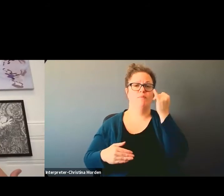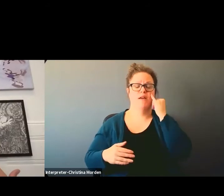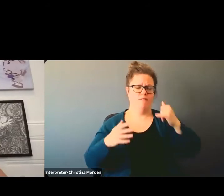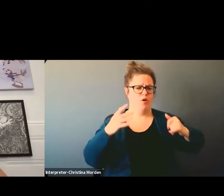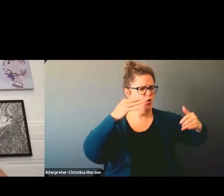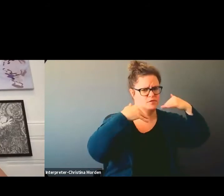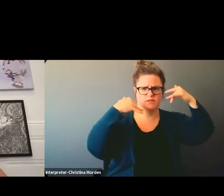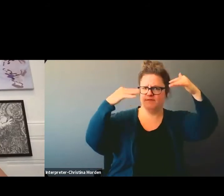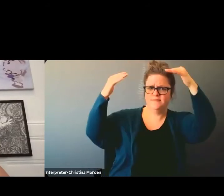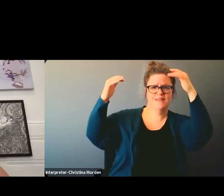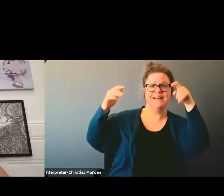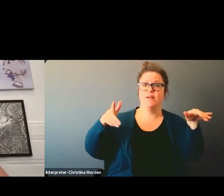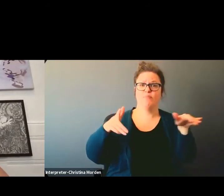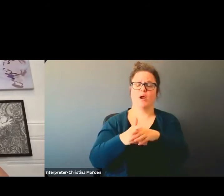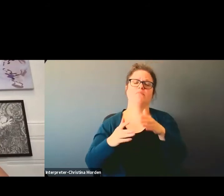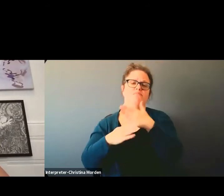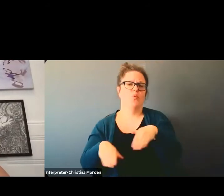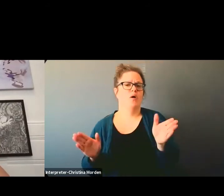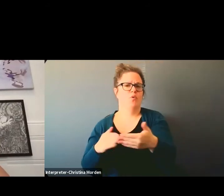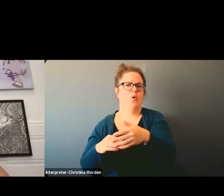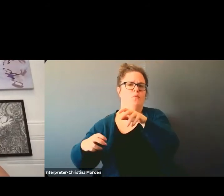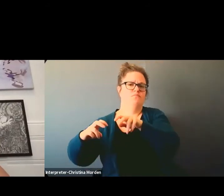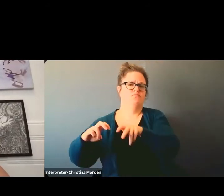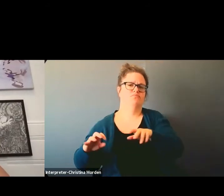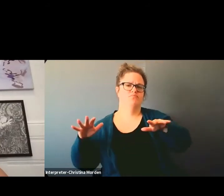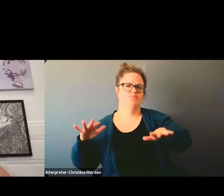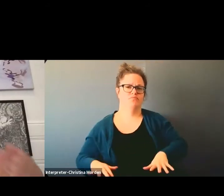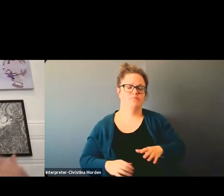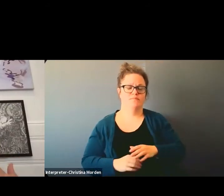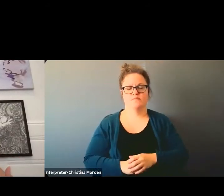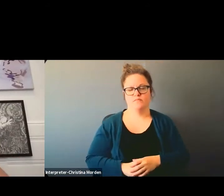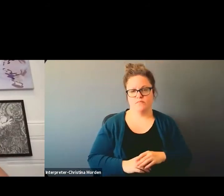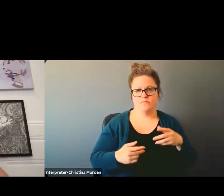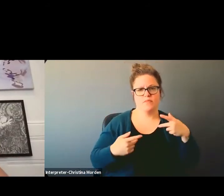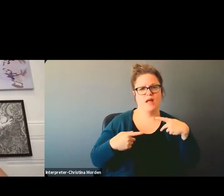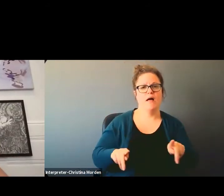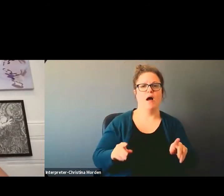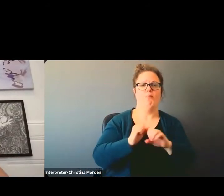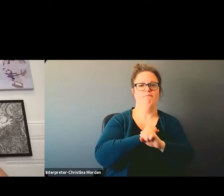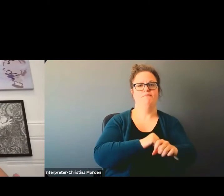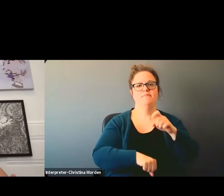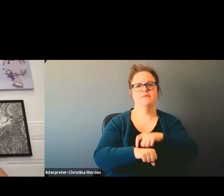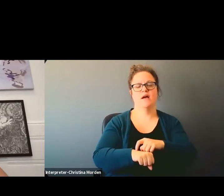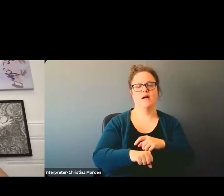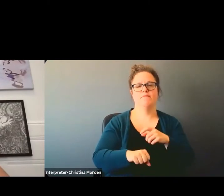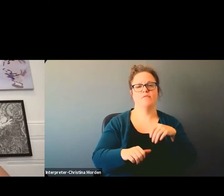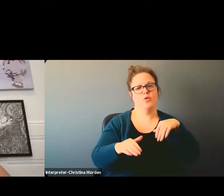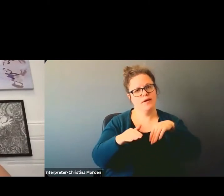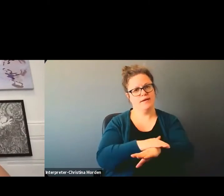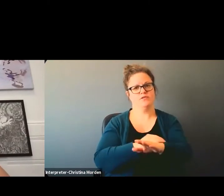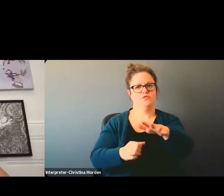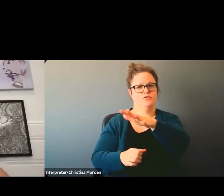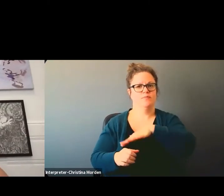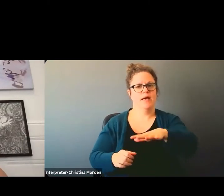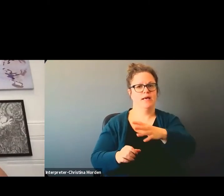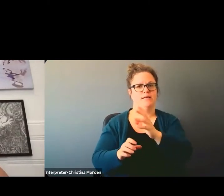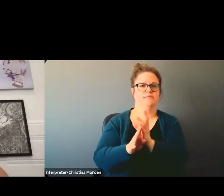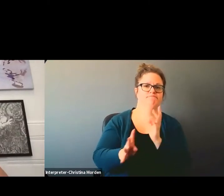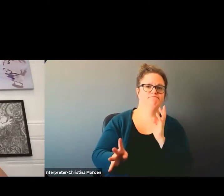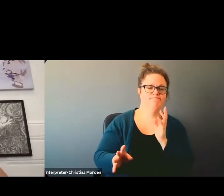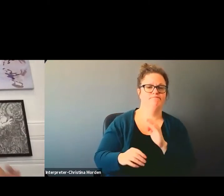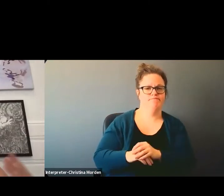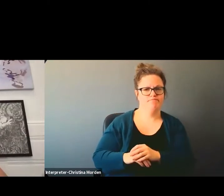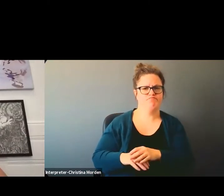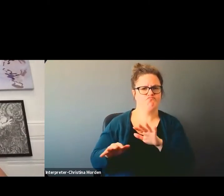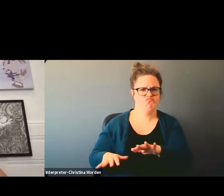need to calm down. Allow extra time for people to enter the space before the event begins. Create an experience